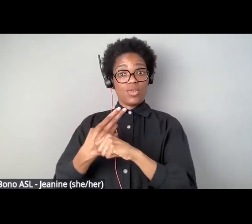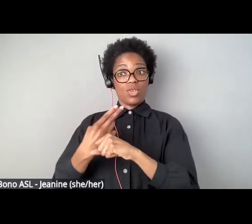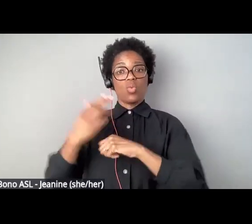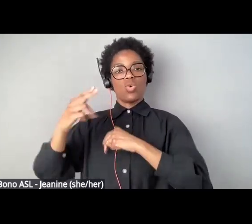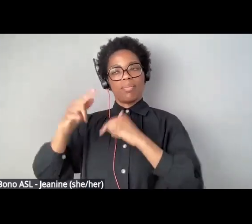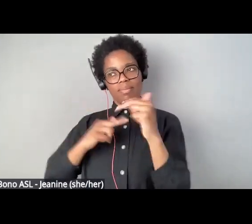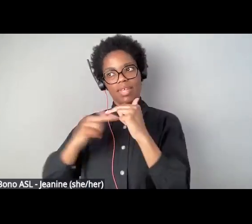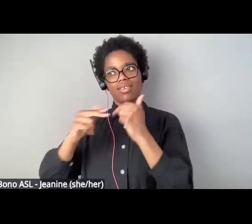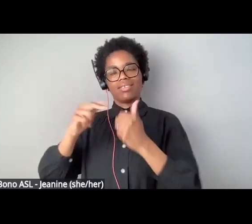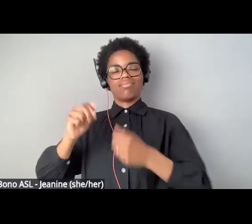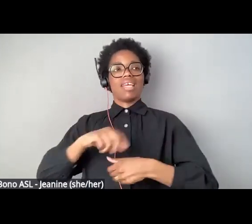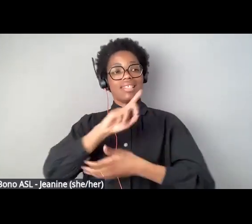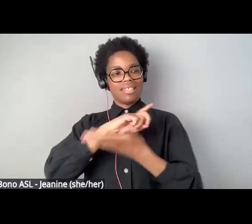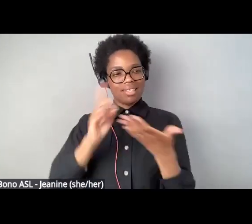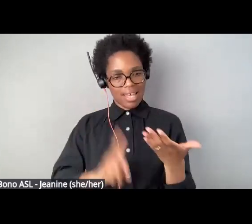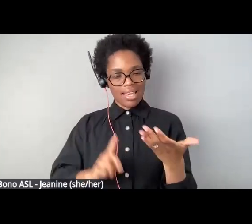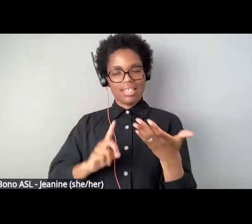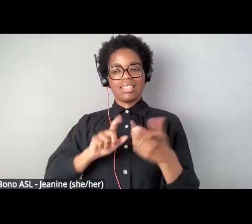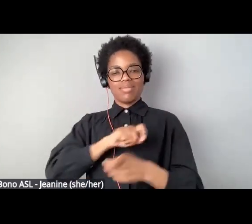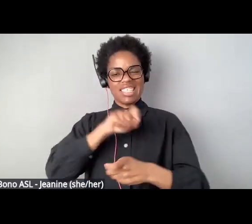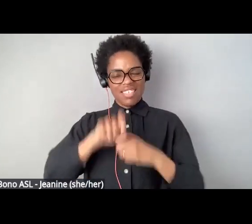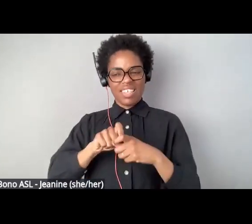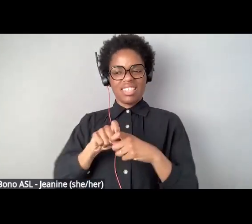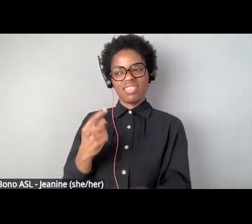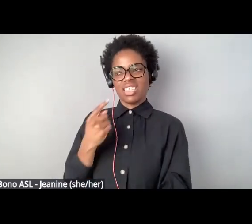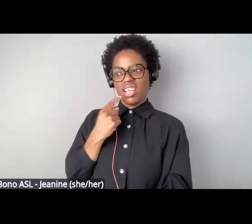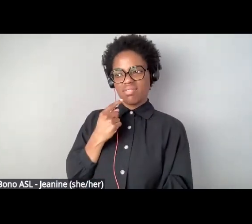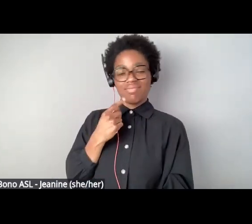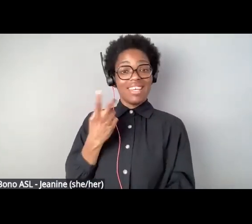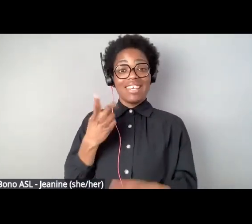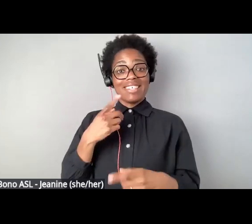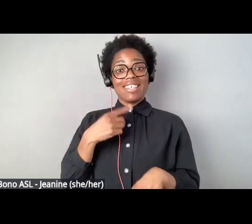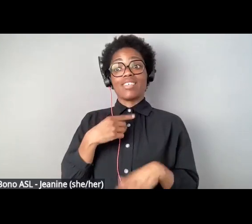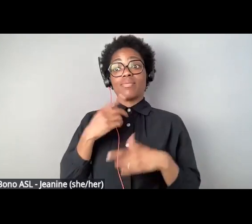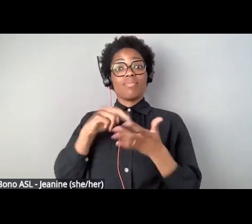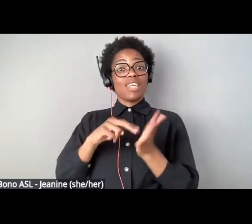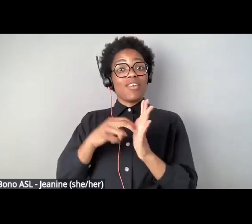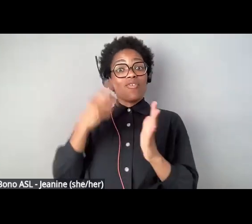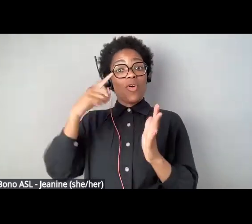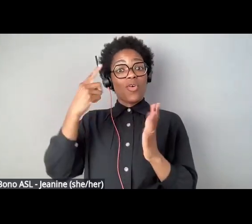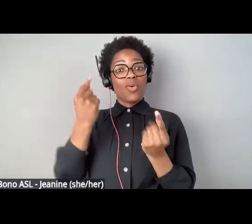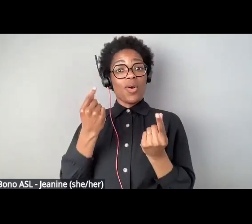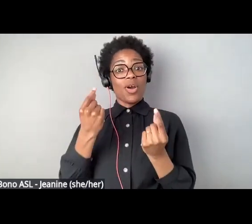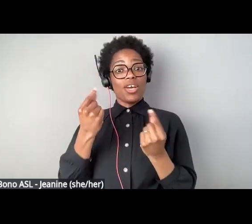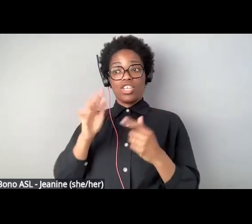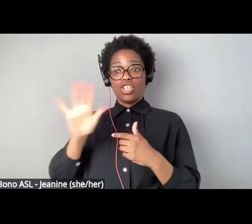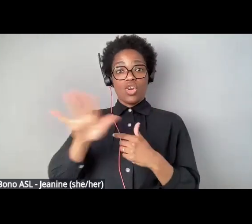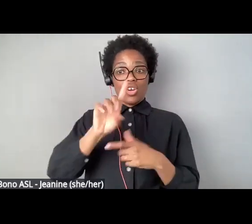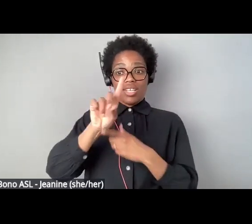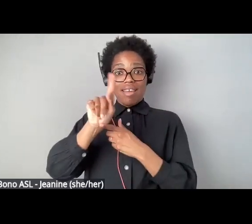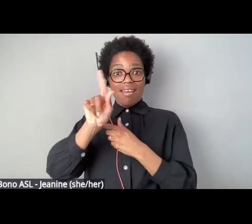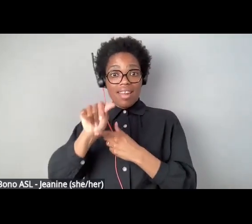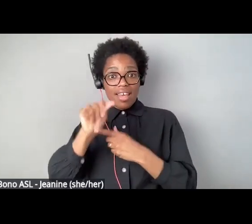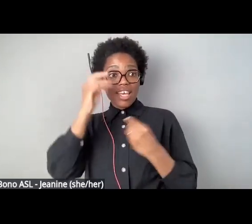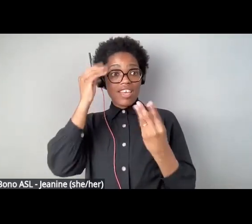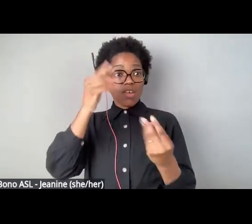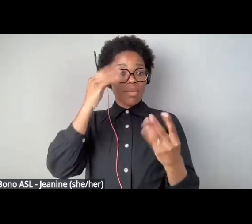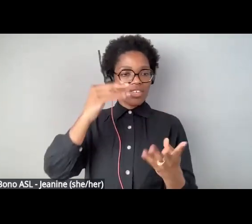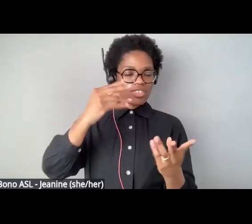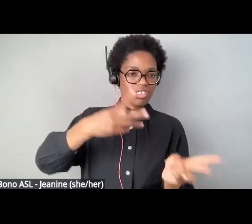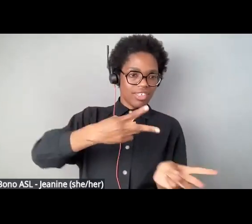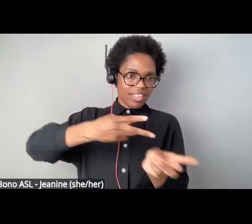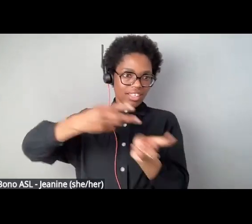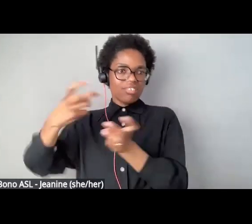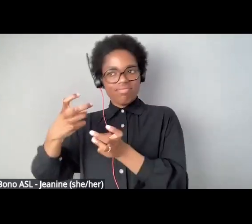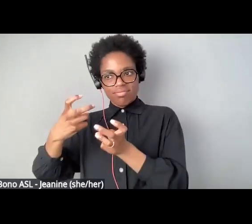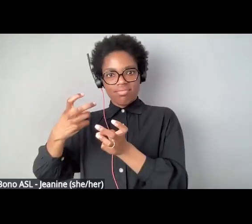were designed to suck, specifically to suck your data away, to be used for nefarious purposes, like predicting and shaping your buying